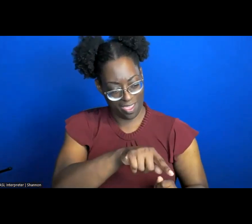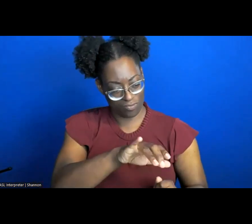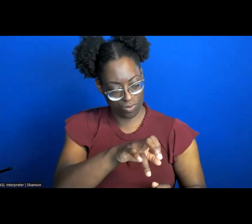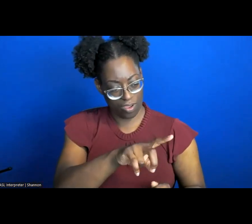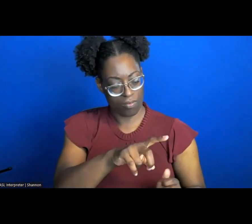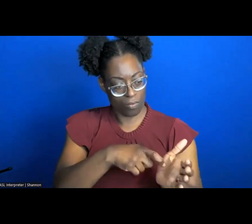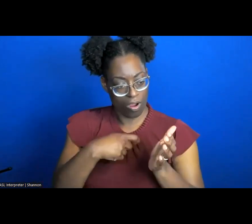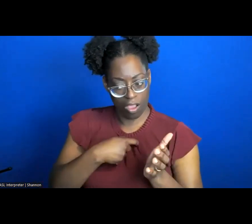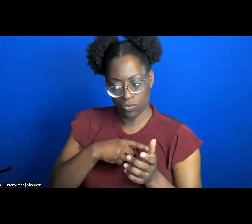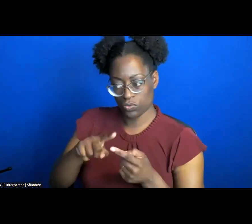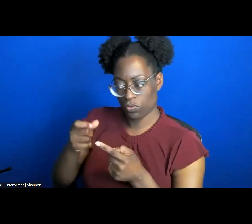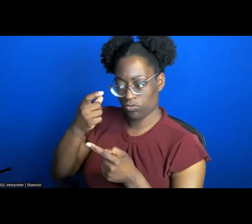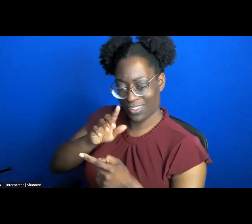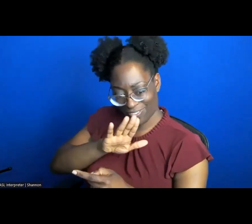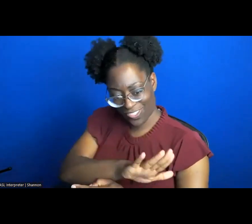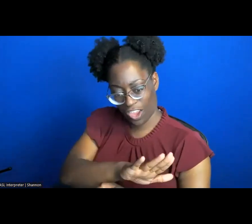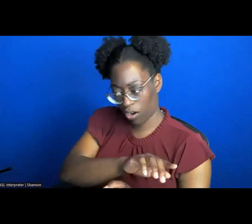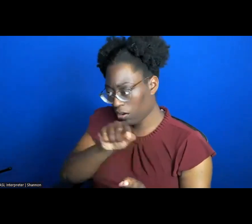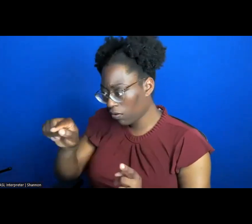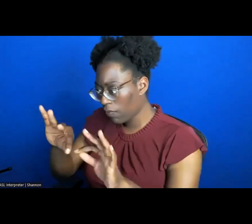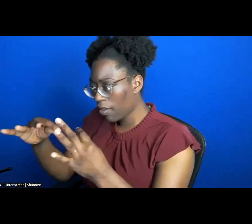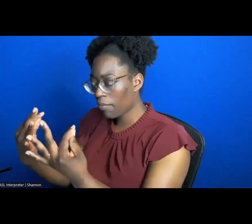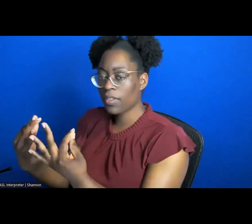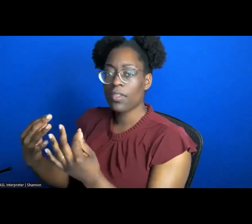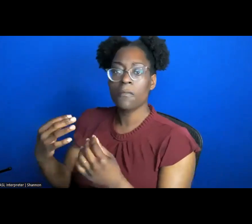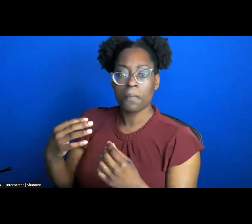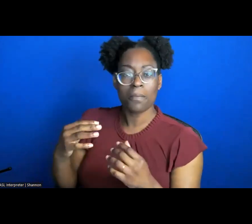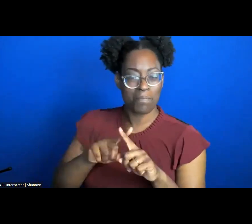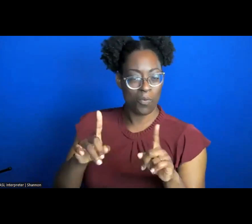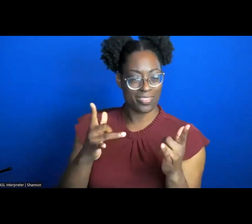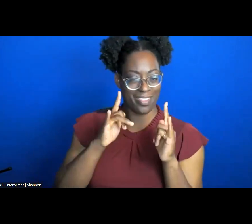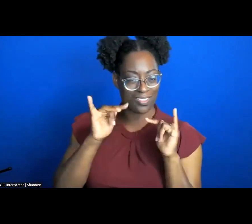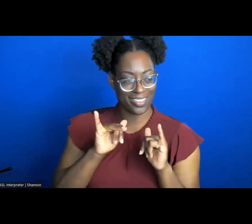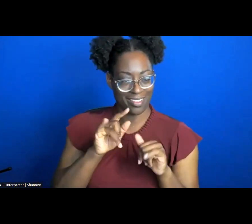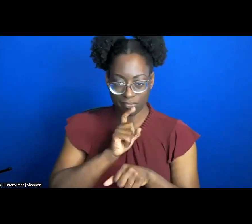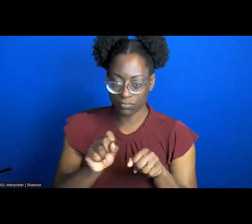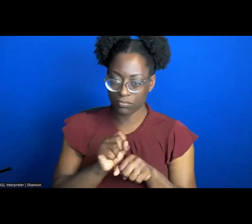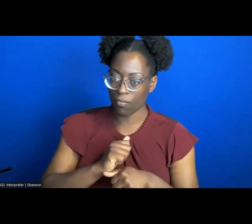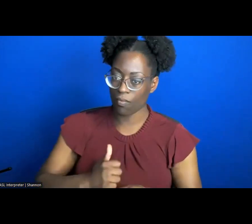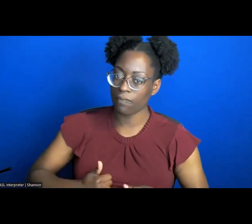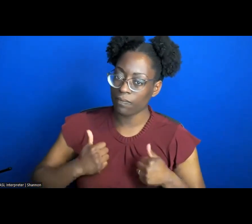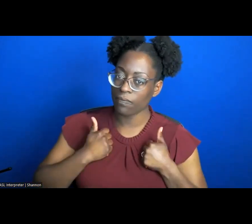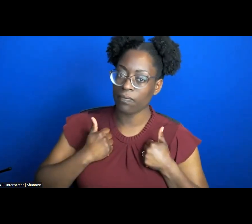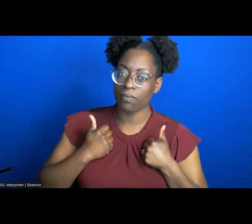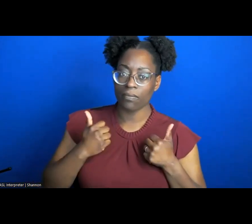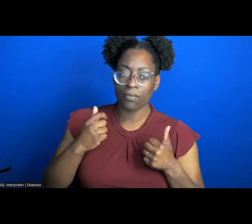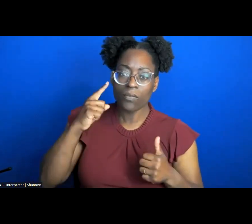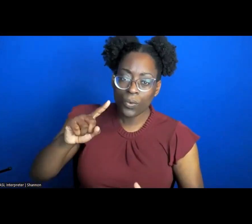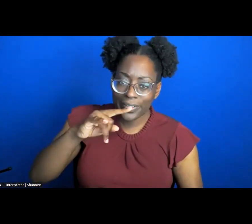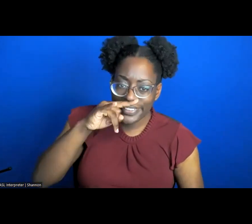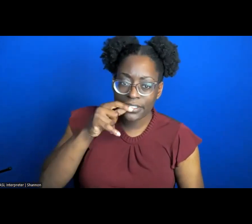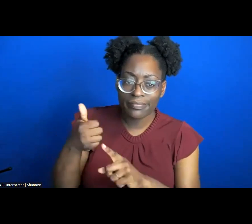for families who identify as Black and Brown? When it is happening, how do we ensure we're recognizing it, raising it up,